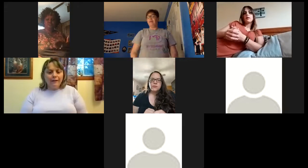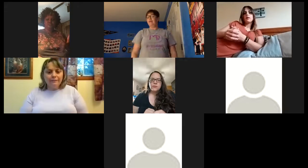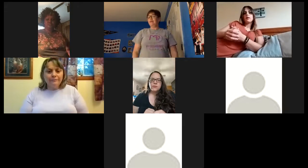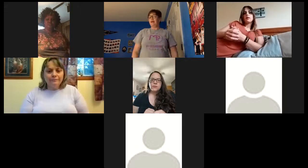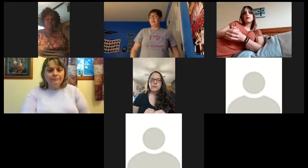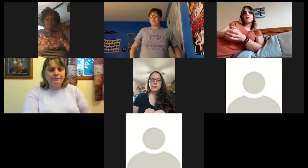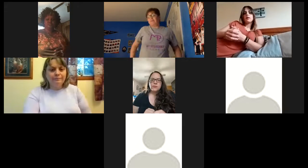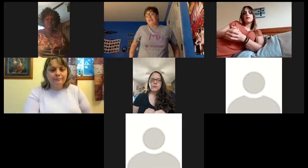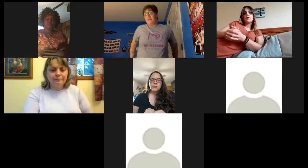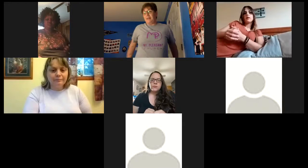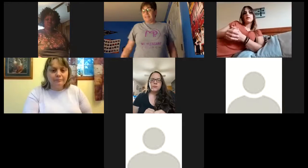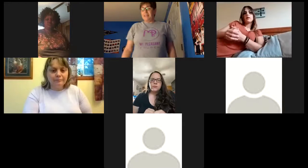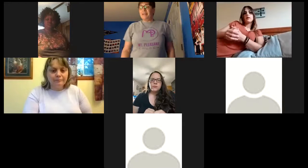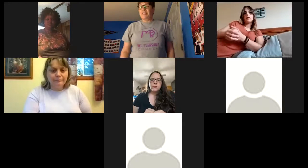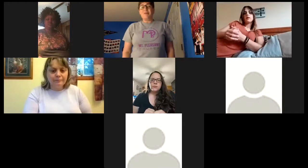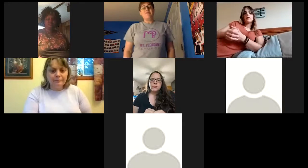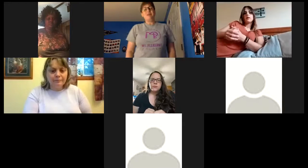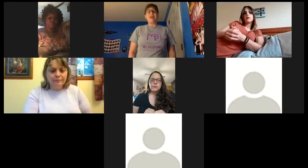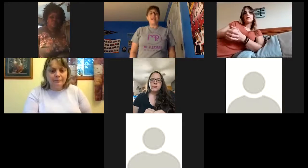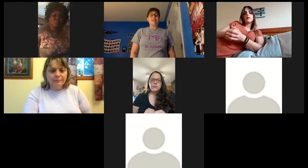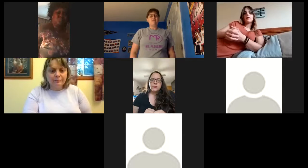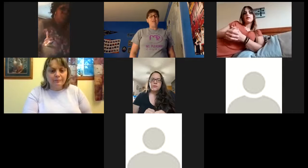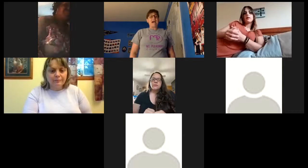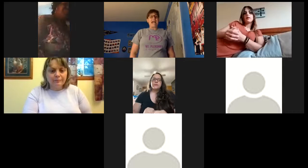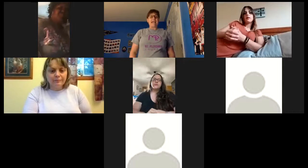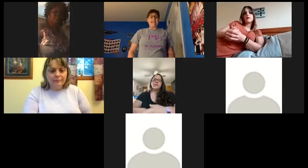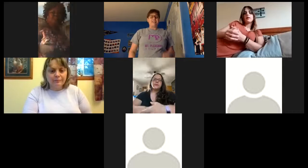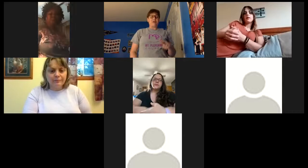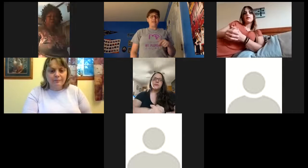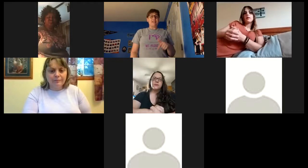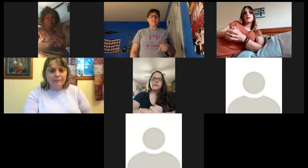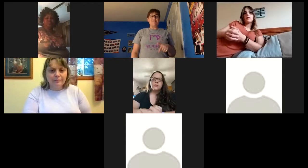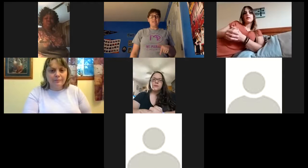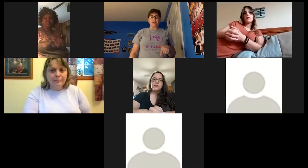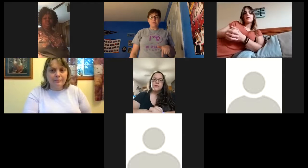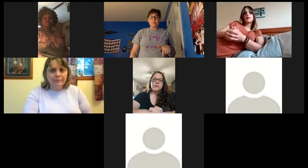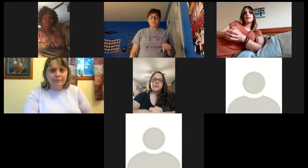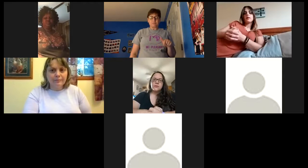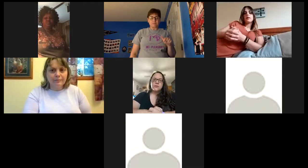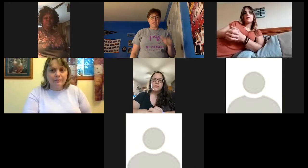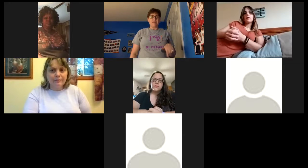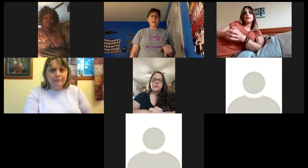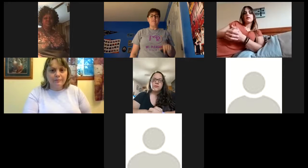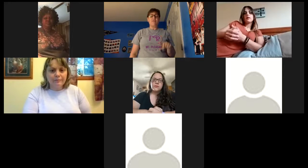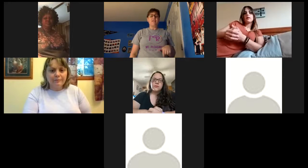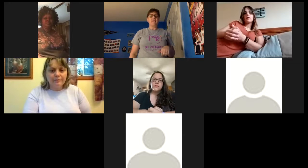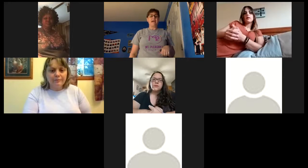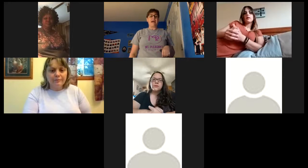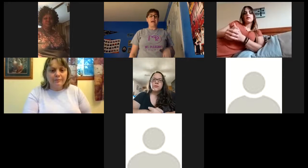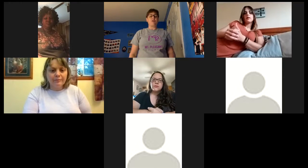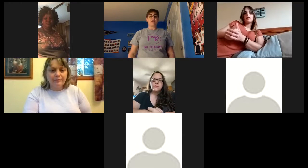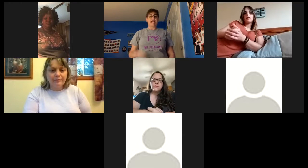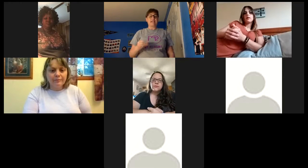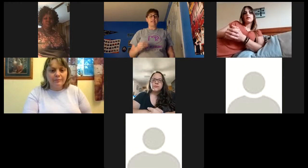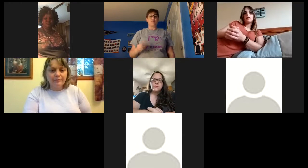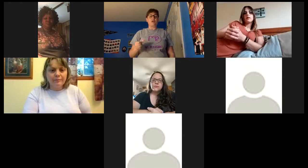encore. Anyways, so, all right. And then we've got and. So I said on the video that if you think about